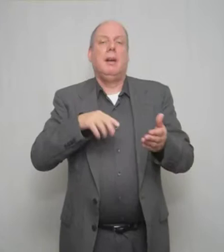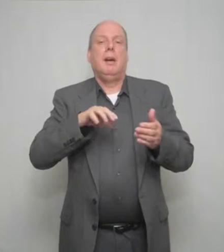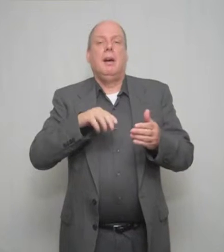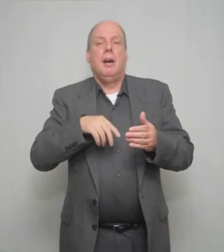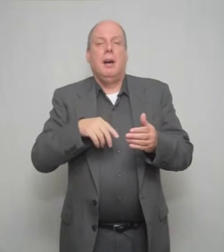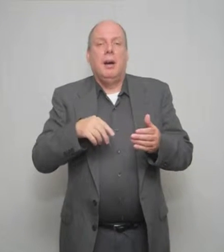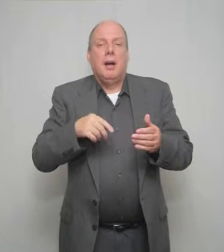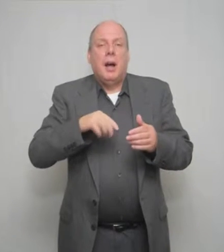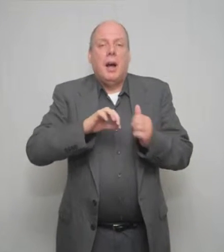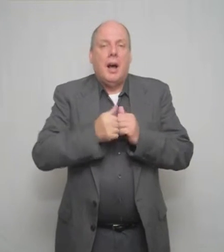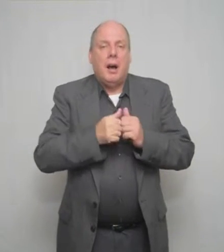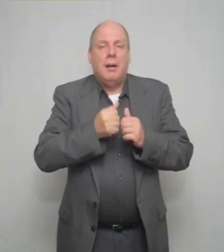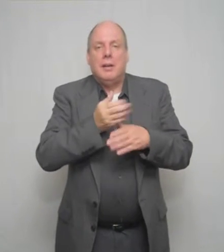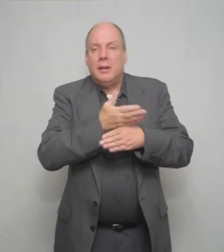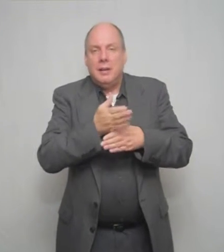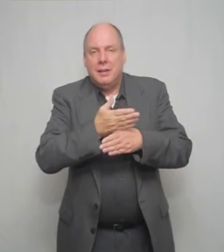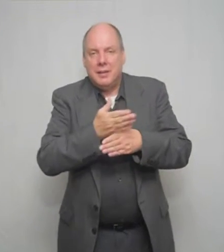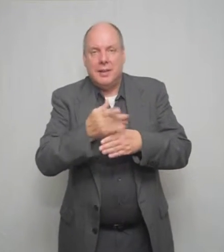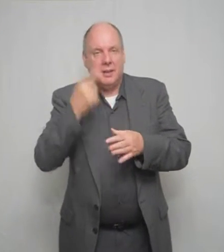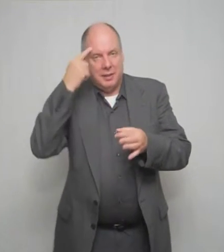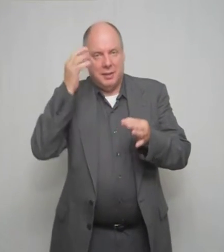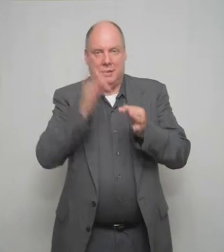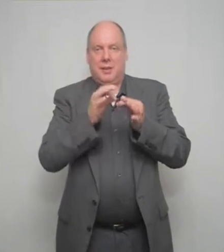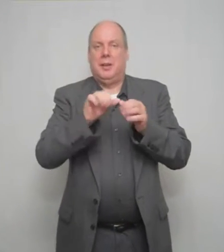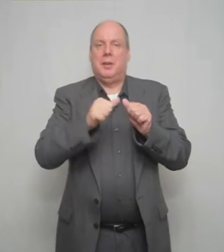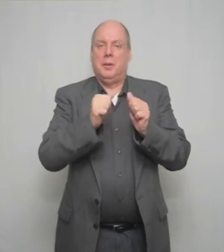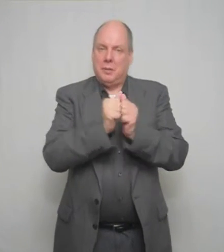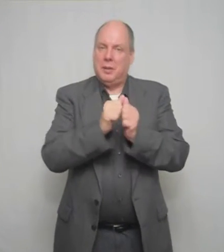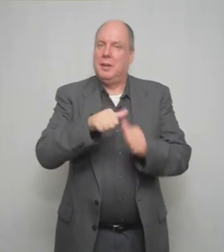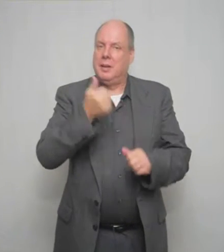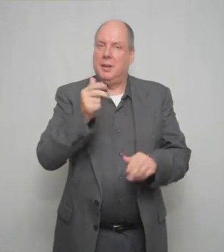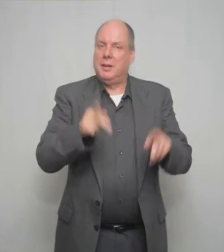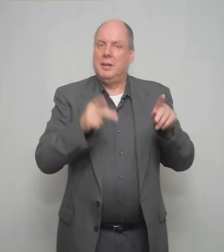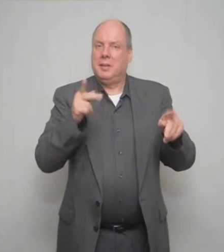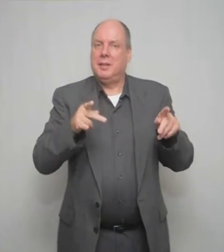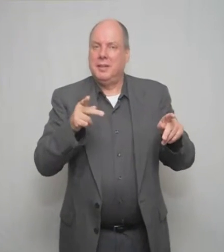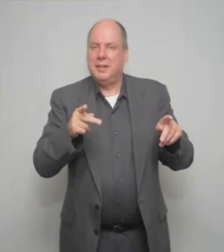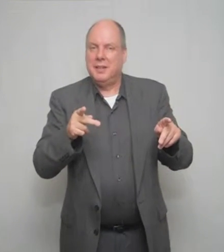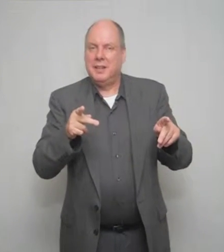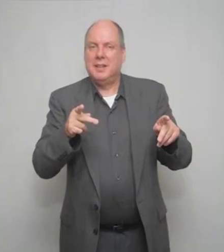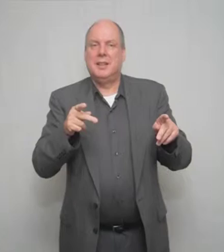There were 130 deaf students. We taught all of them how to share their faith with other people.